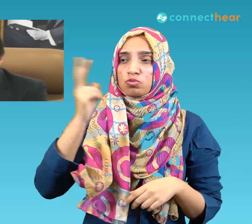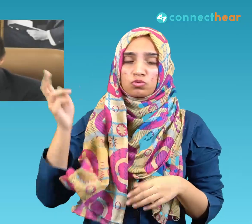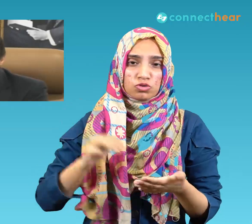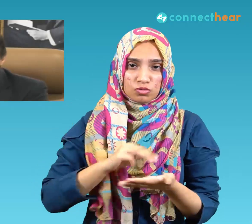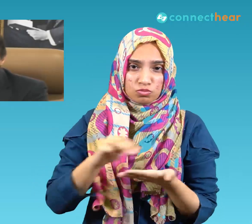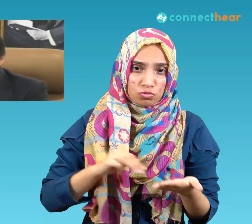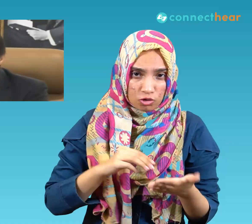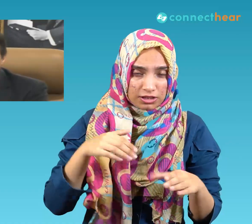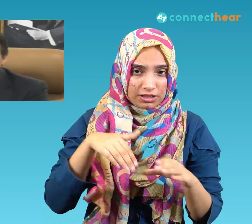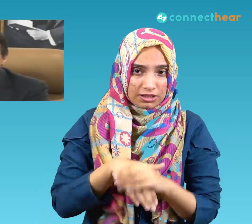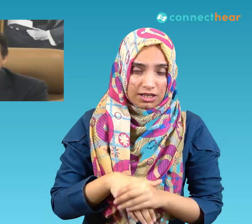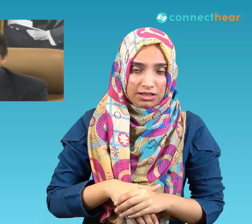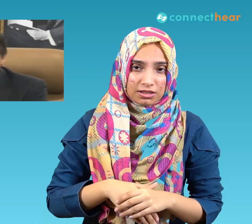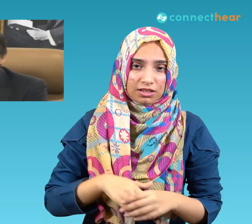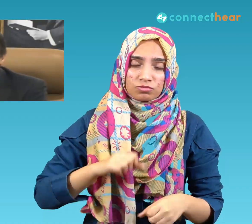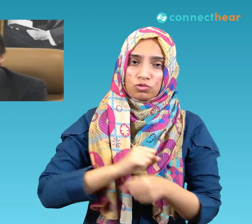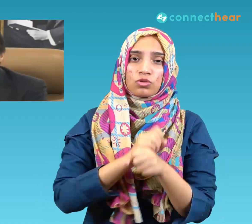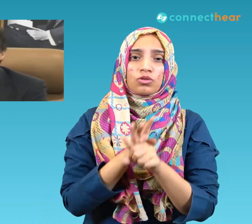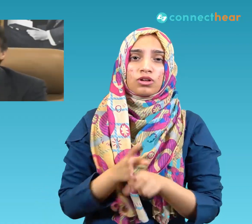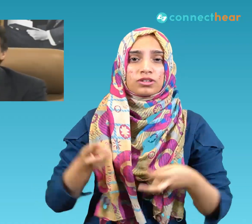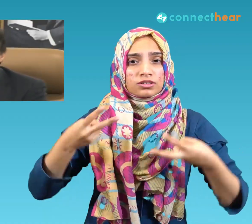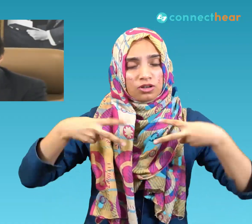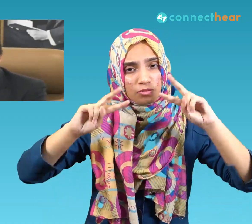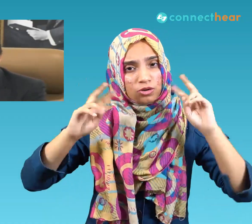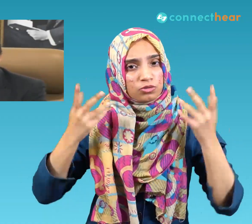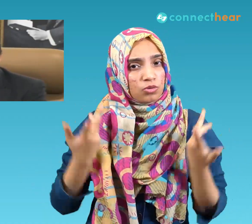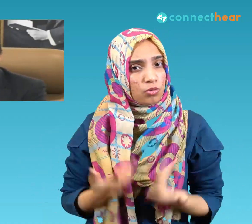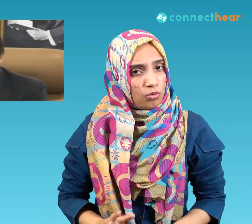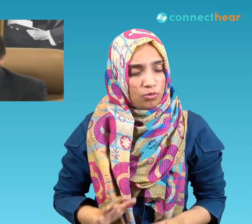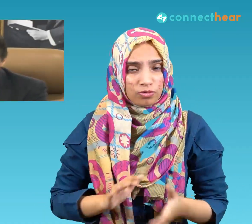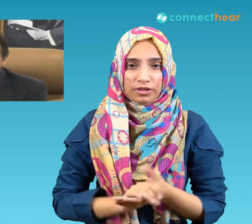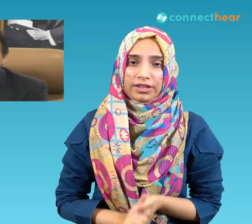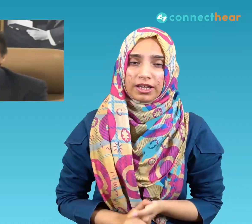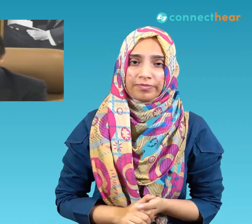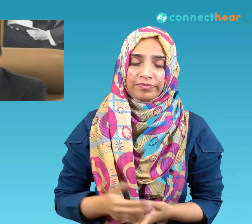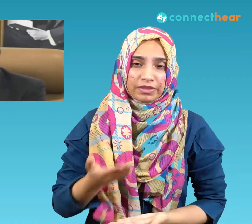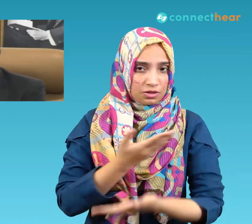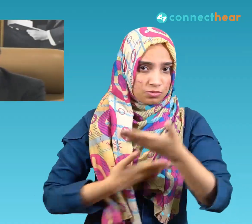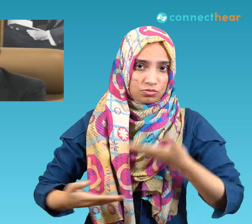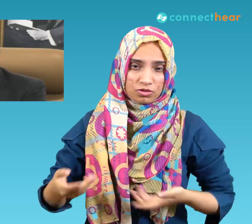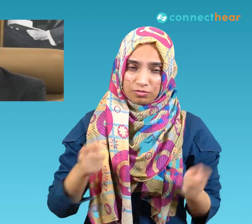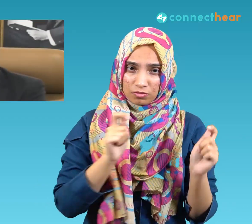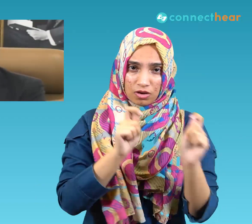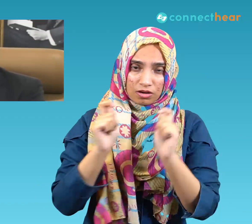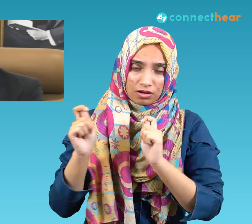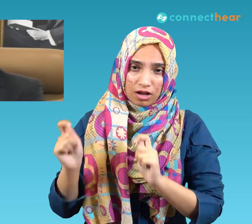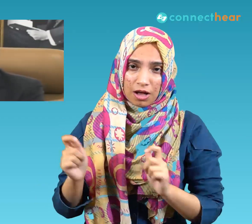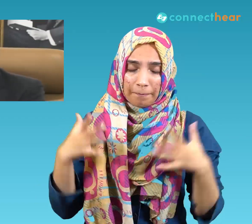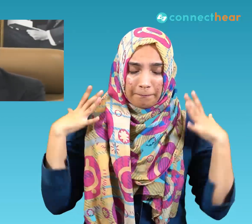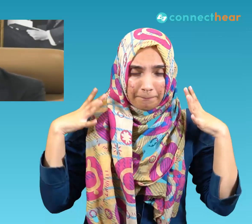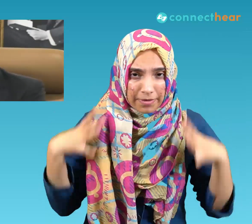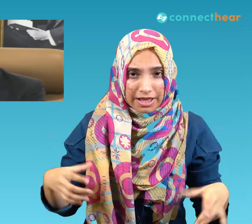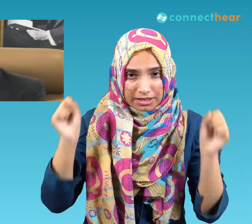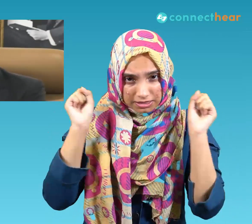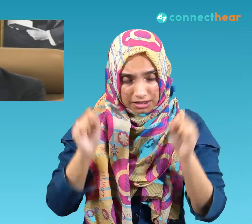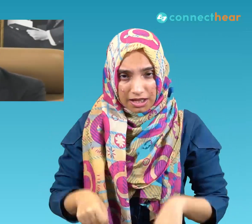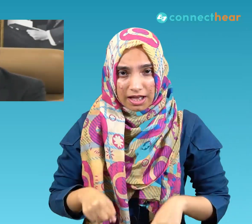got badly hit by COVID because this was something unprecedented. And it was unprecedented because of the